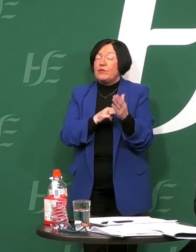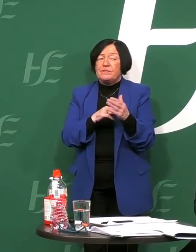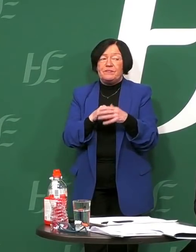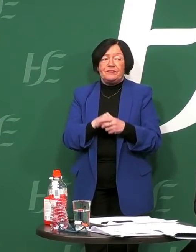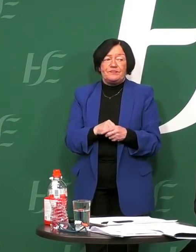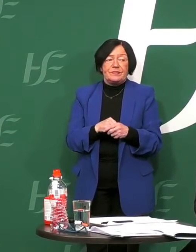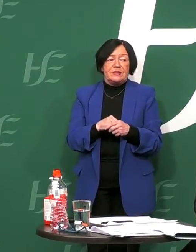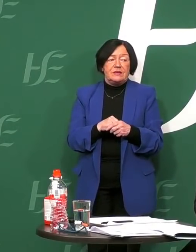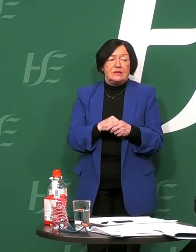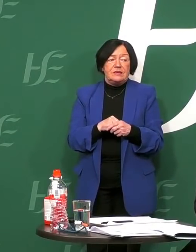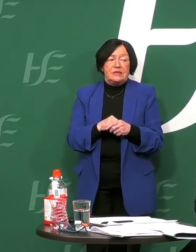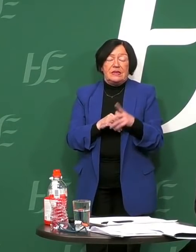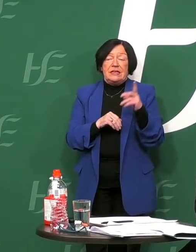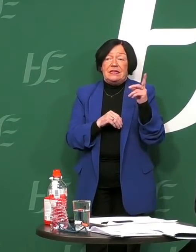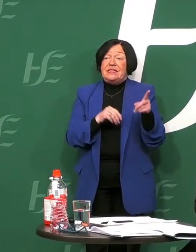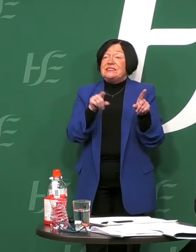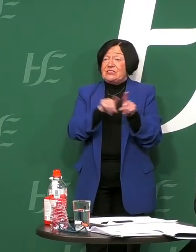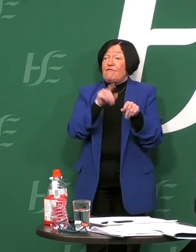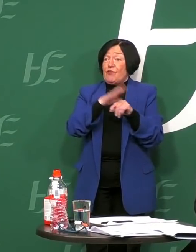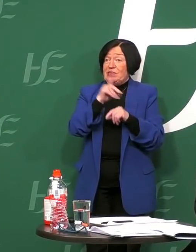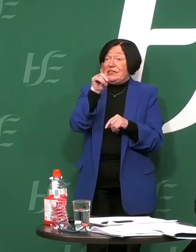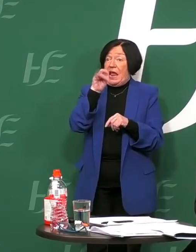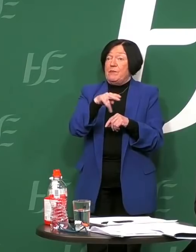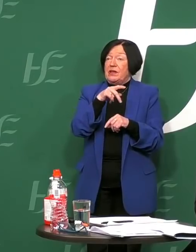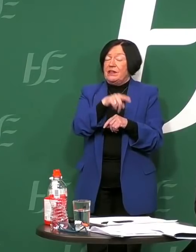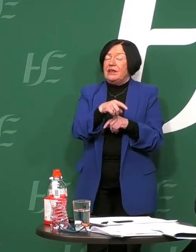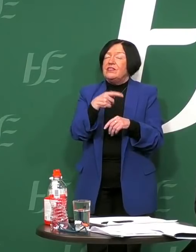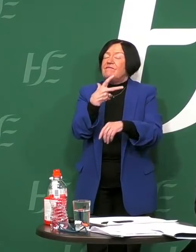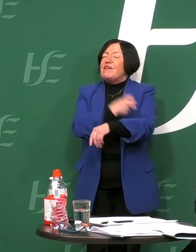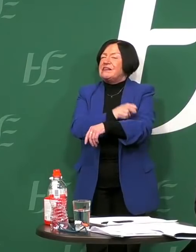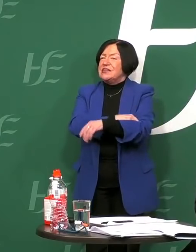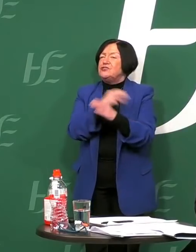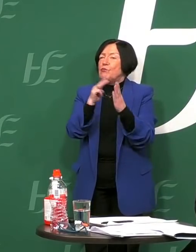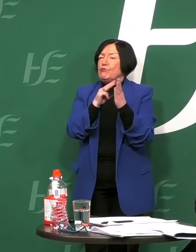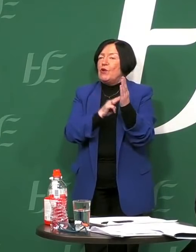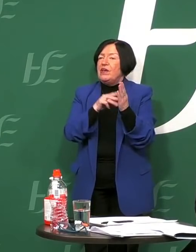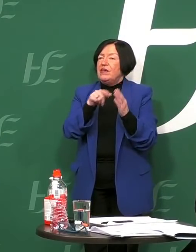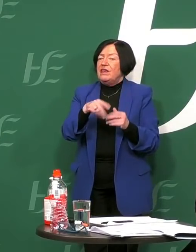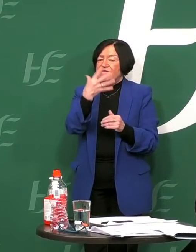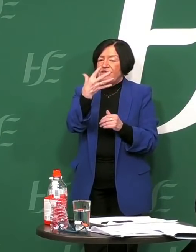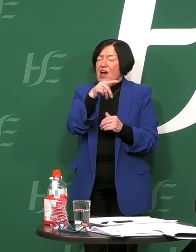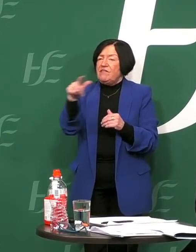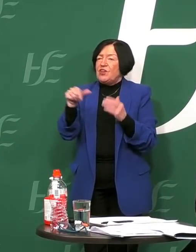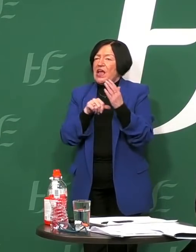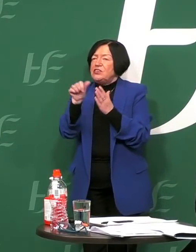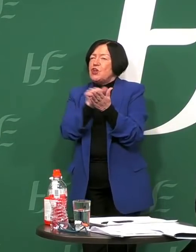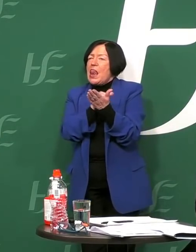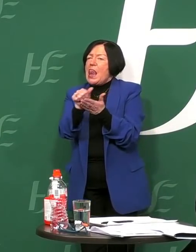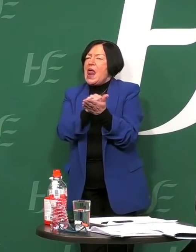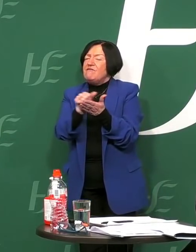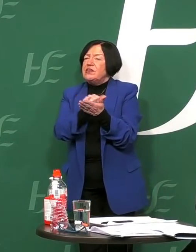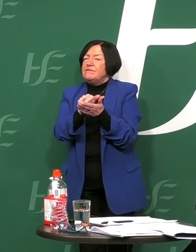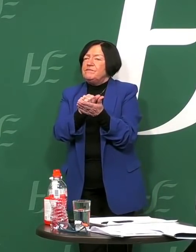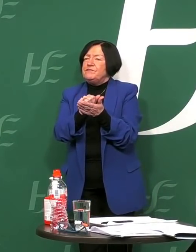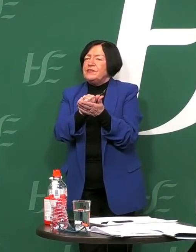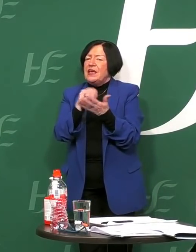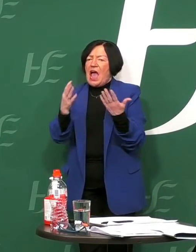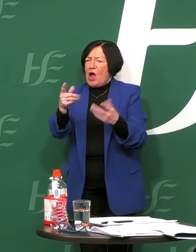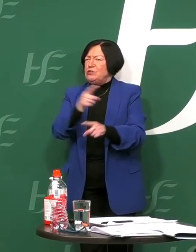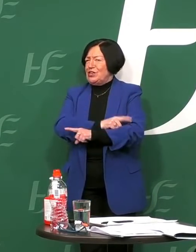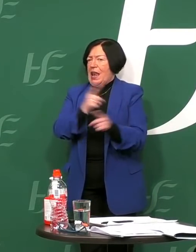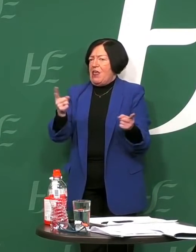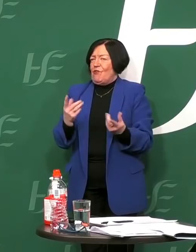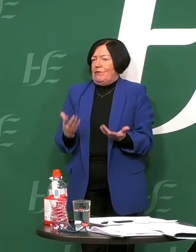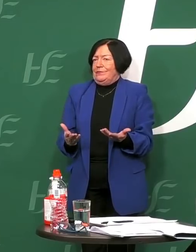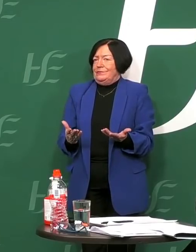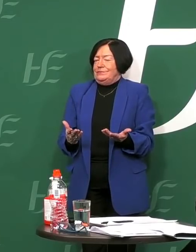I'm sure this is probably for Damien McCallion also too, just in relation to the vaccination programme for the 5 to 11-year-olds. How are you going to deliver